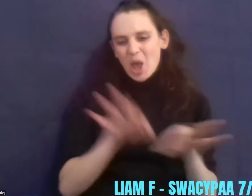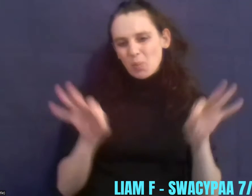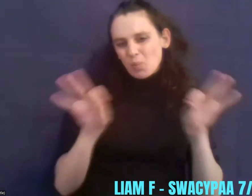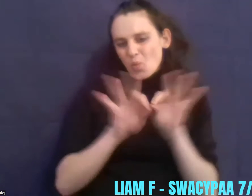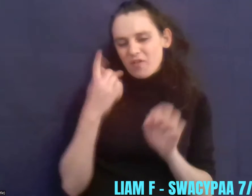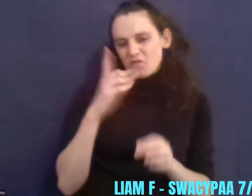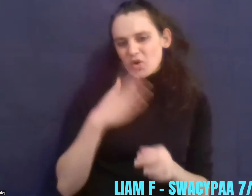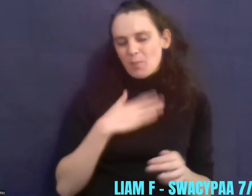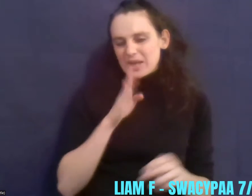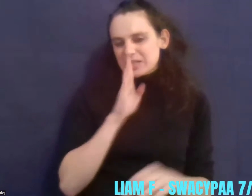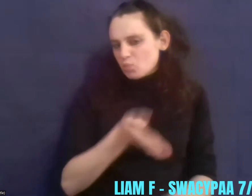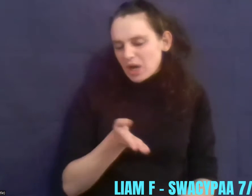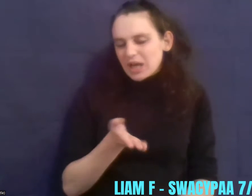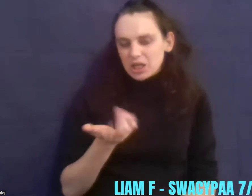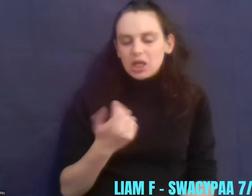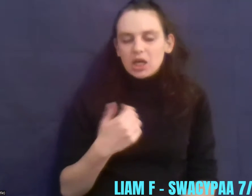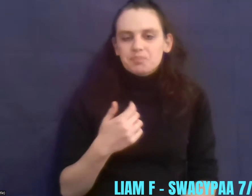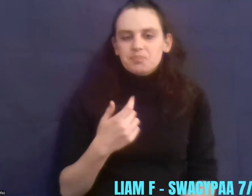where I go for unity.